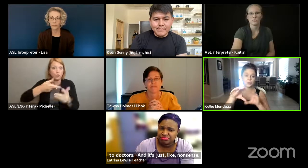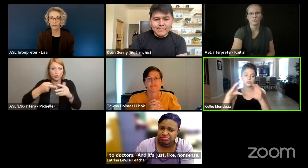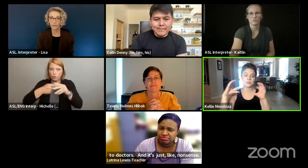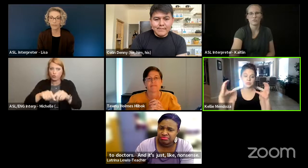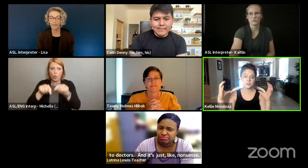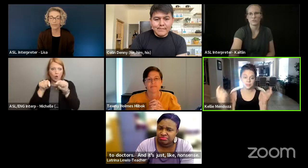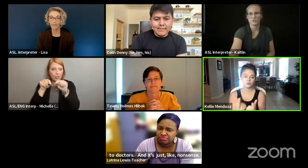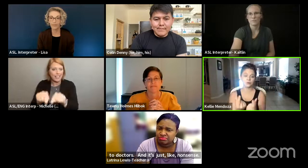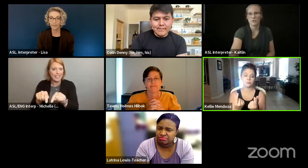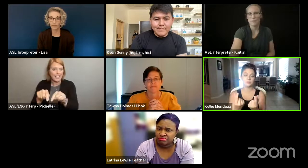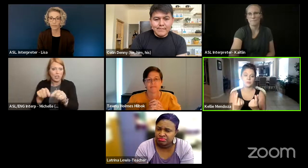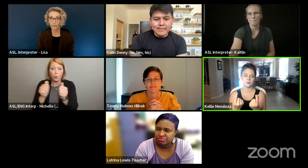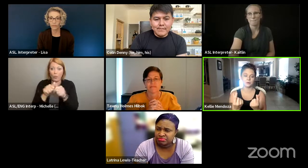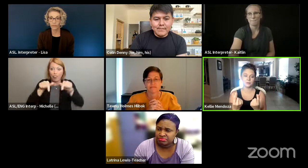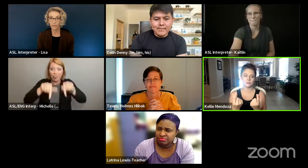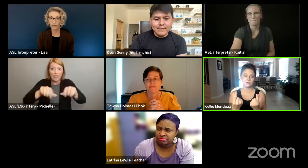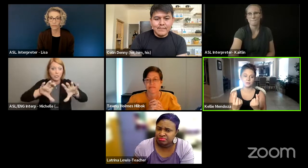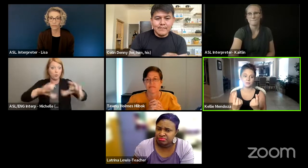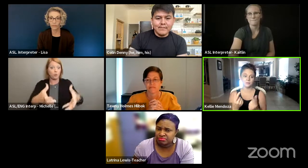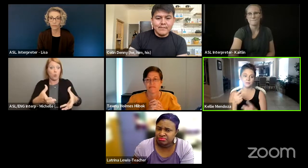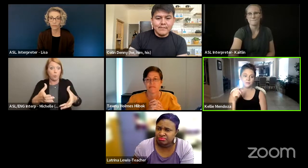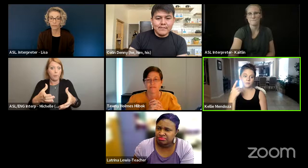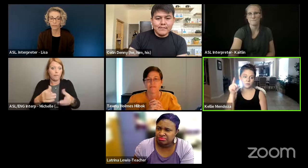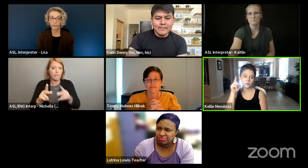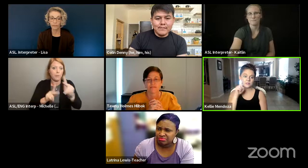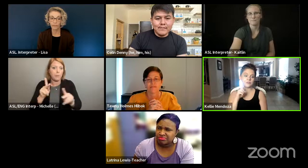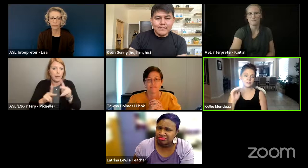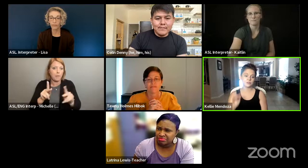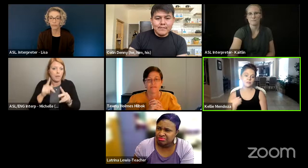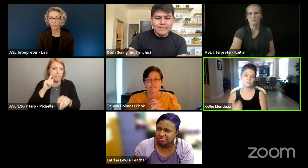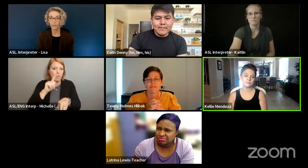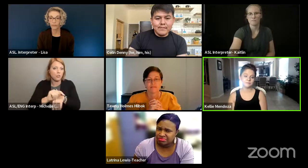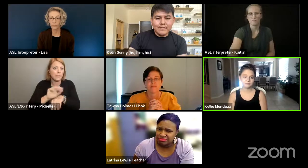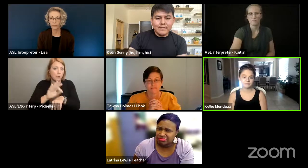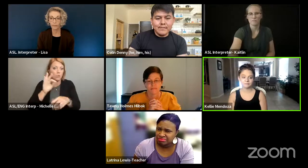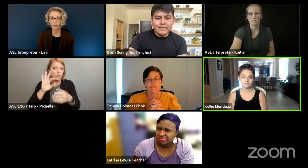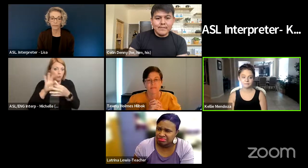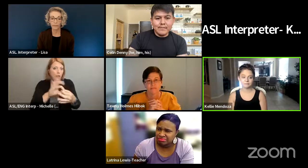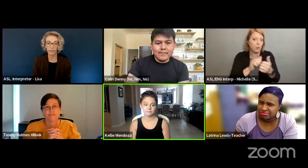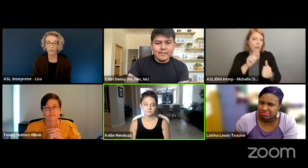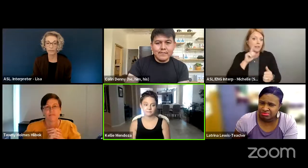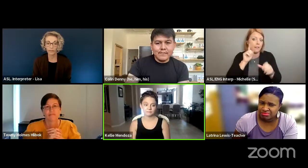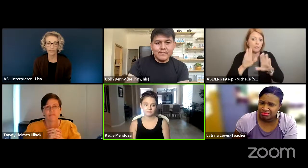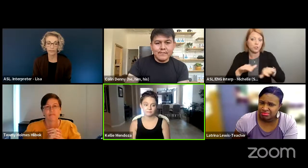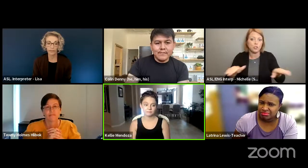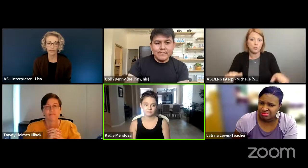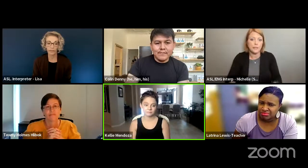right here with this group of people for deaf children.